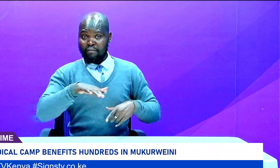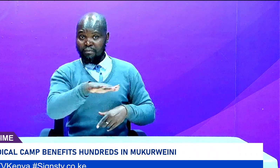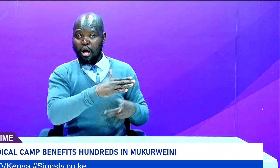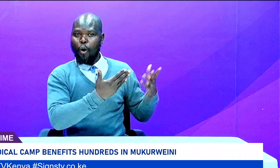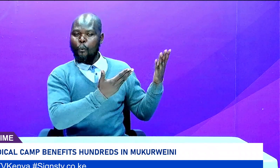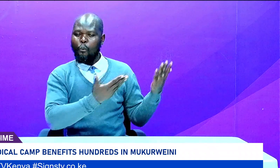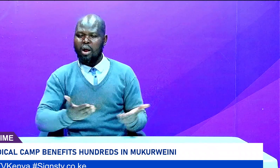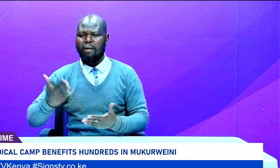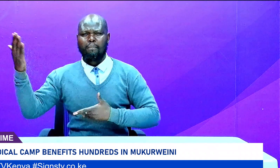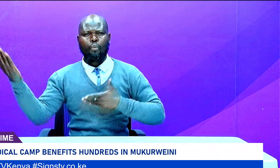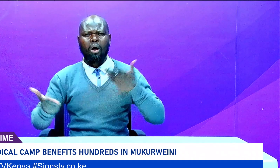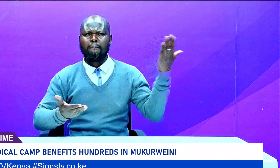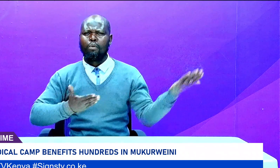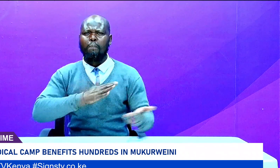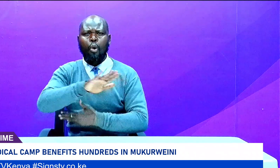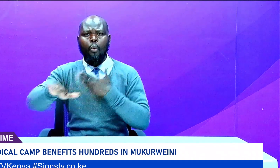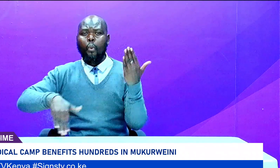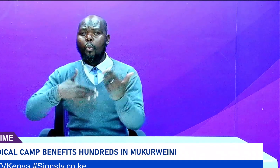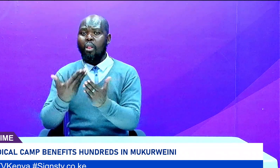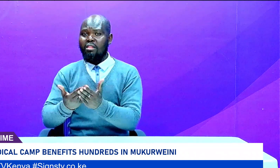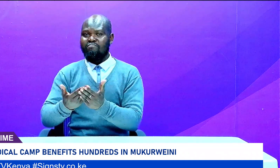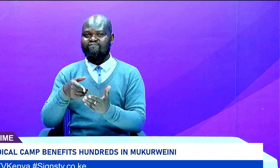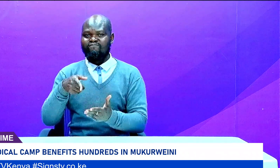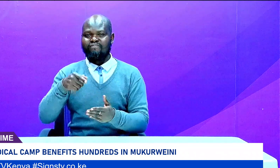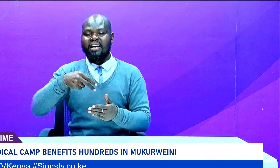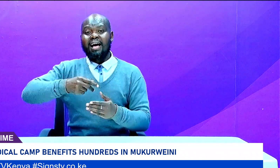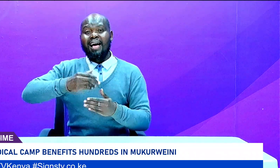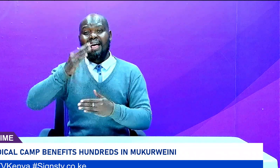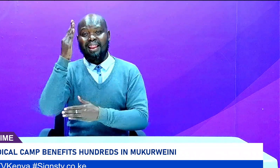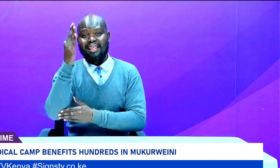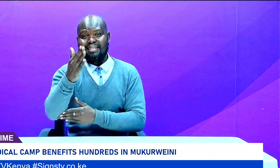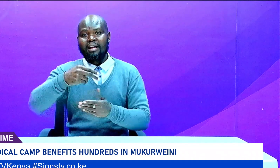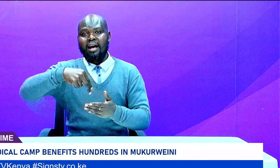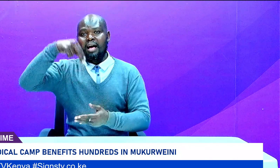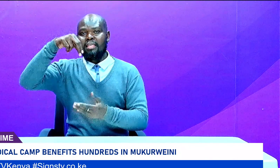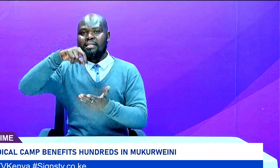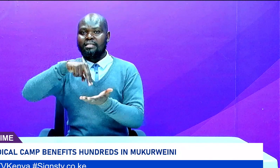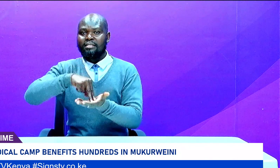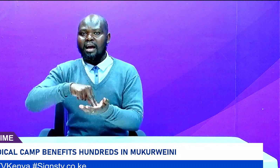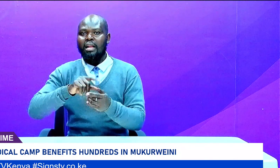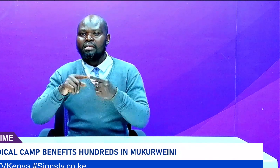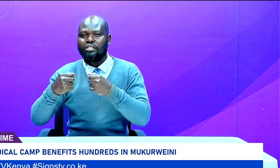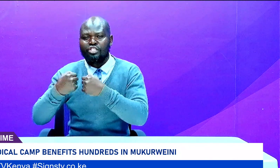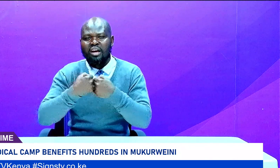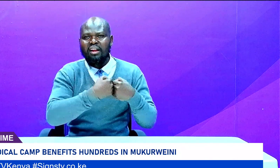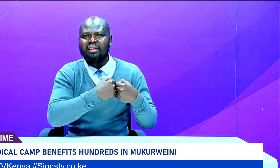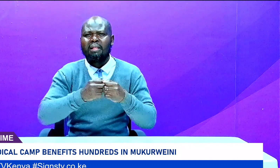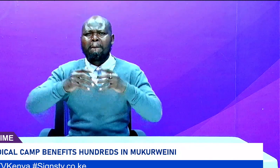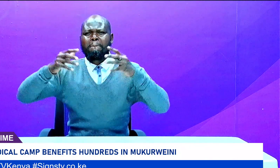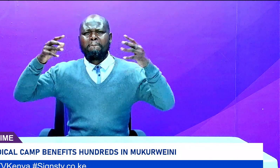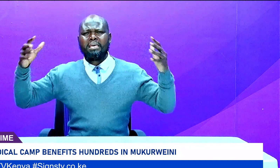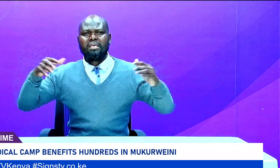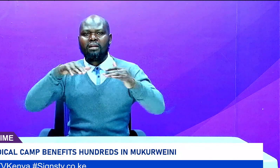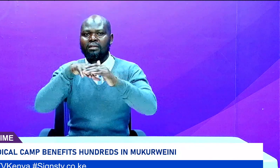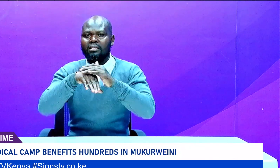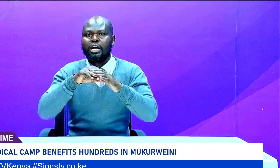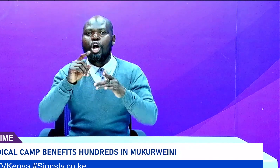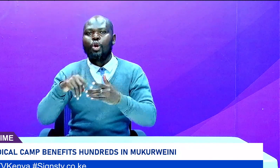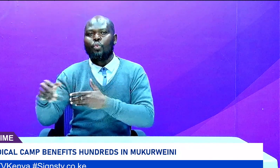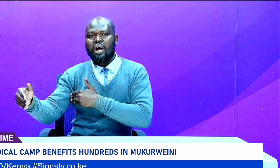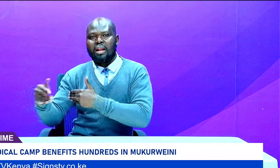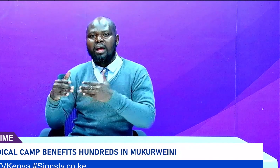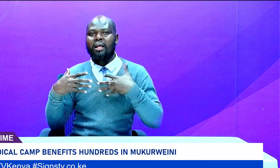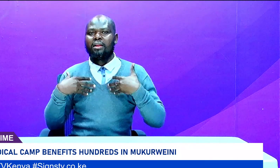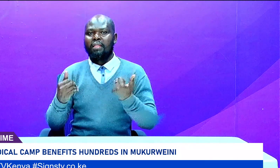ailments, aiming to improve access to essential healthcare services in the area. Residents welcomed the